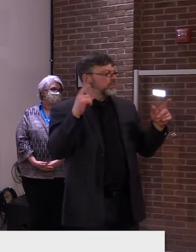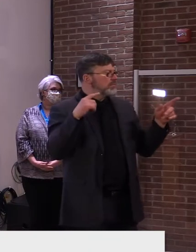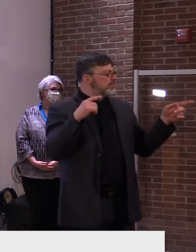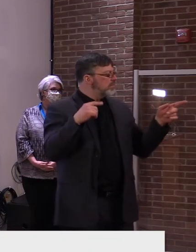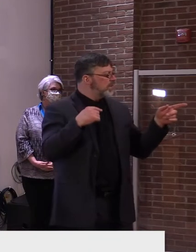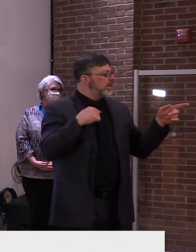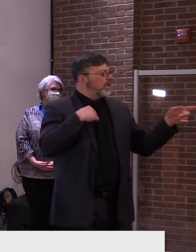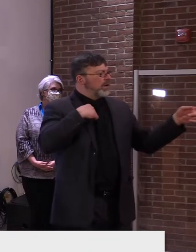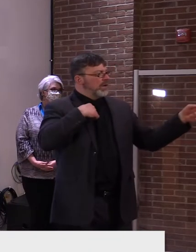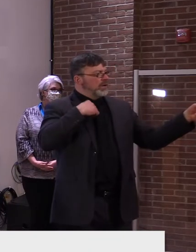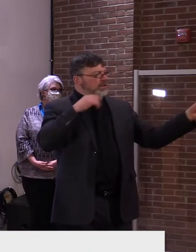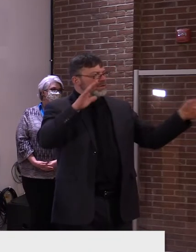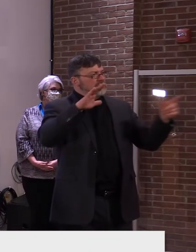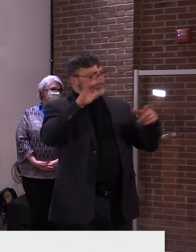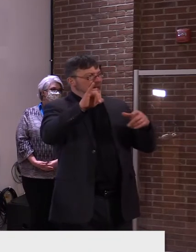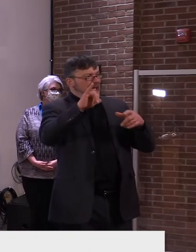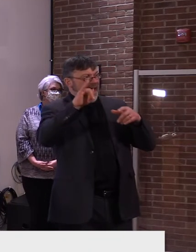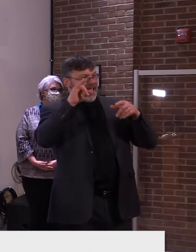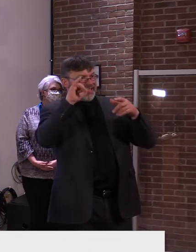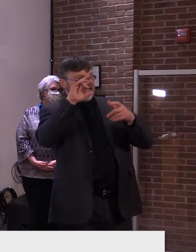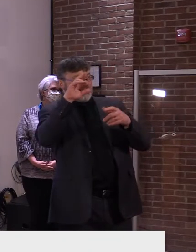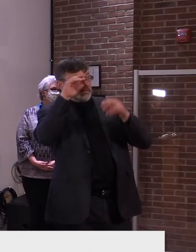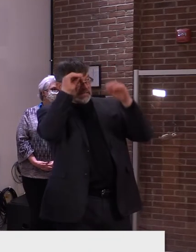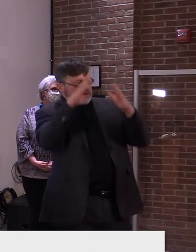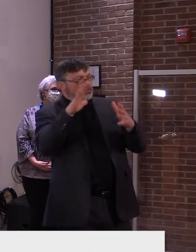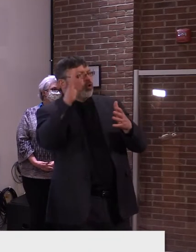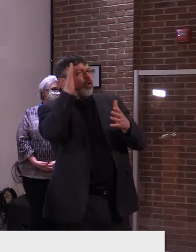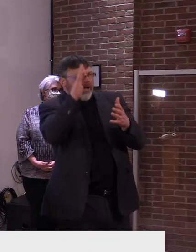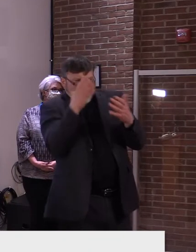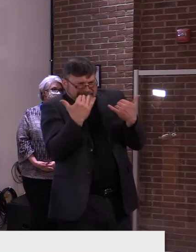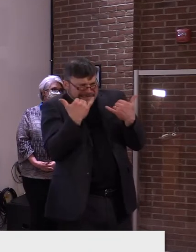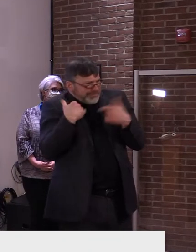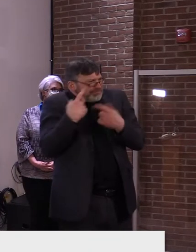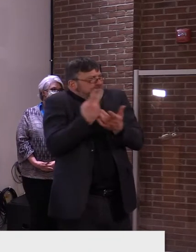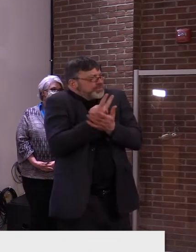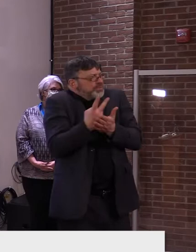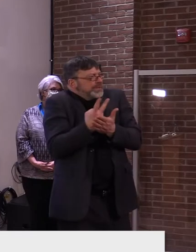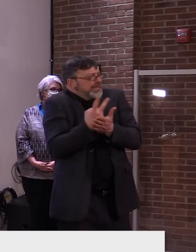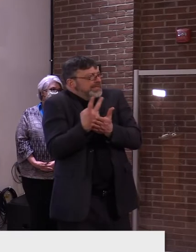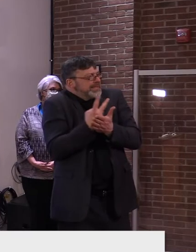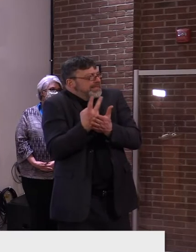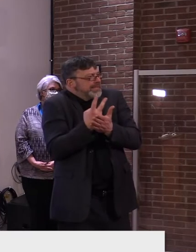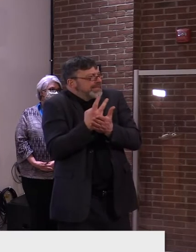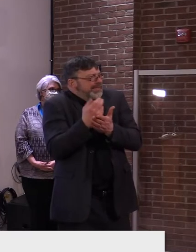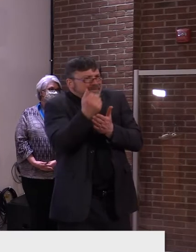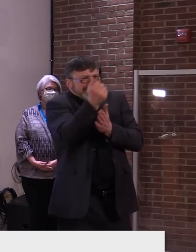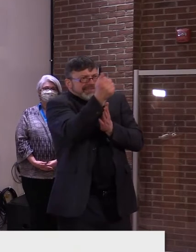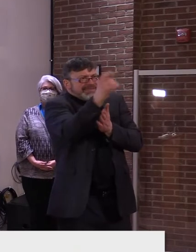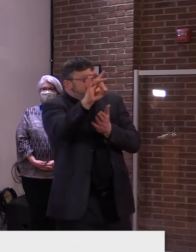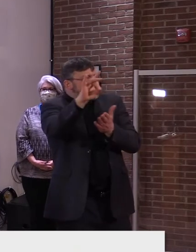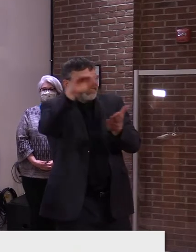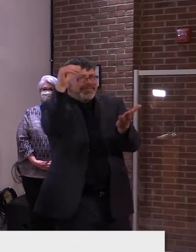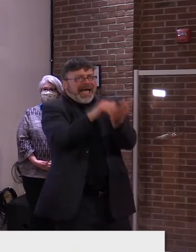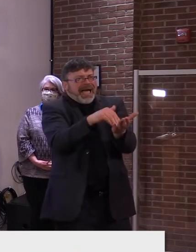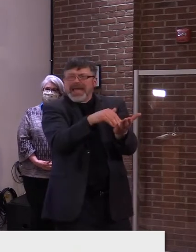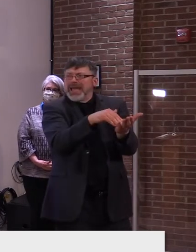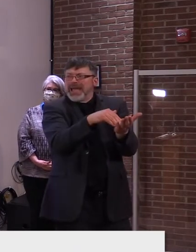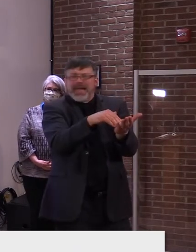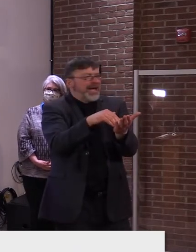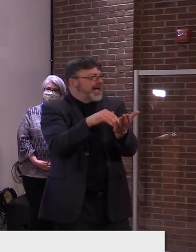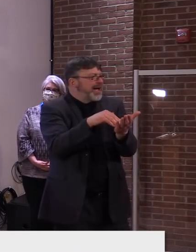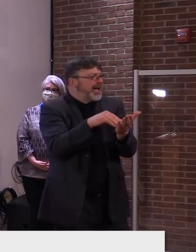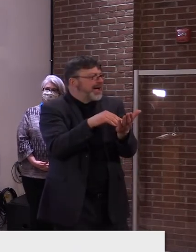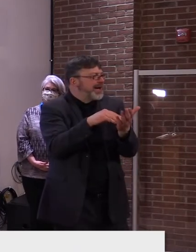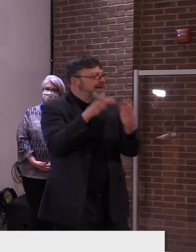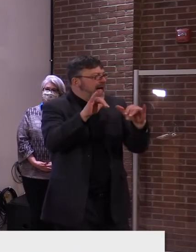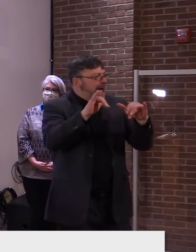18,300 educators and eligible child care providers who have received their first dose or have made an appointment. Okay, so